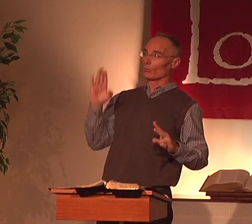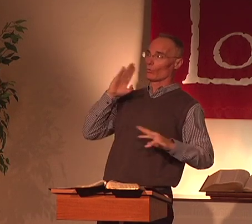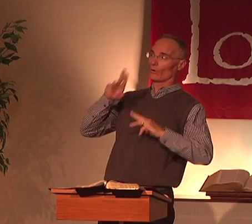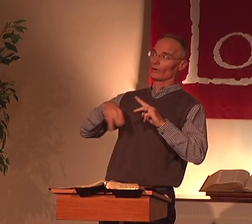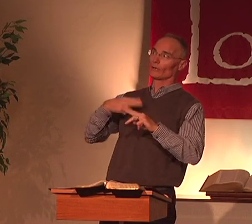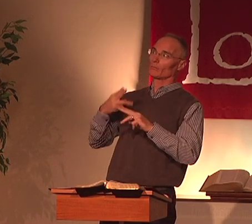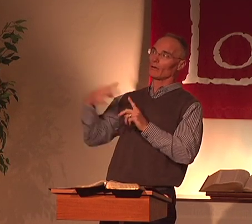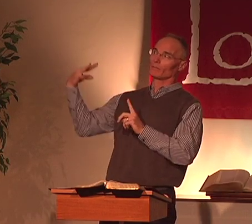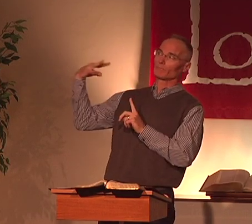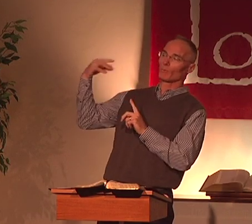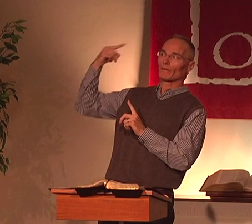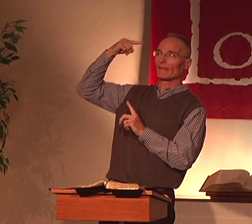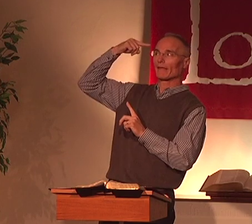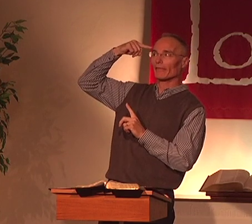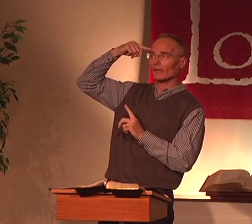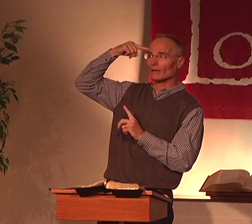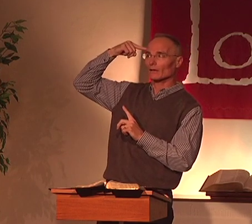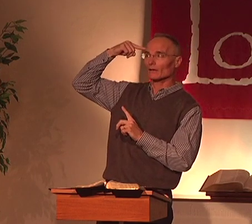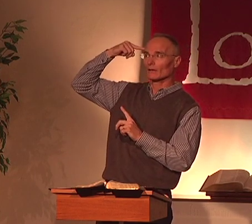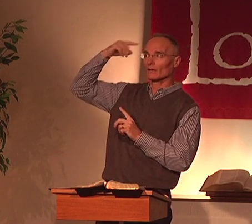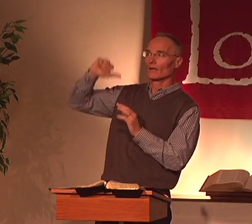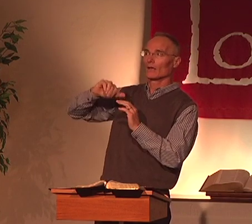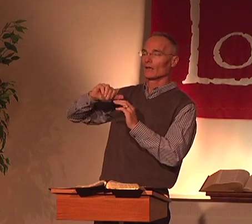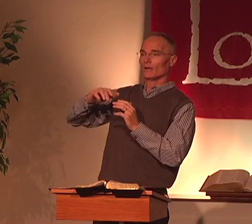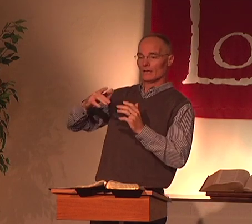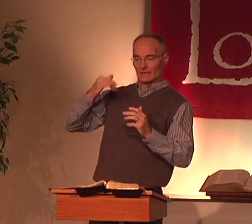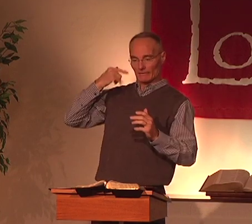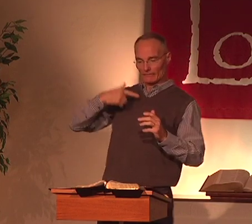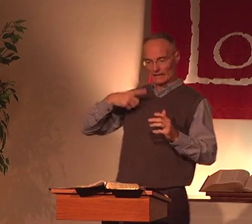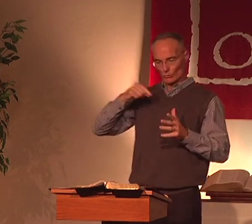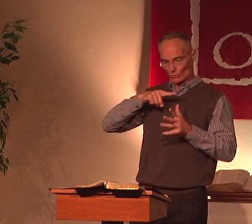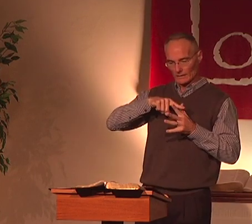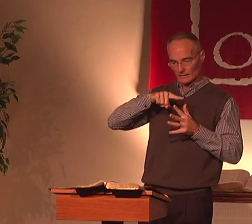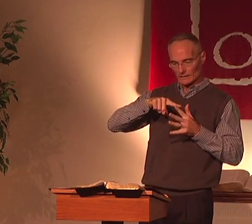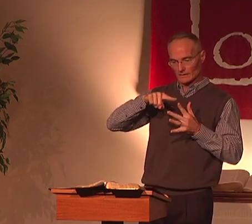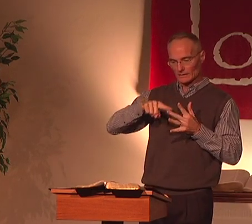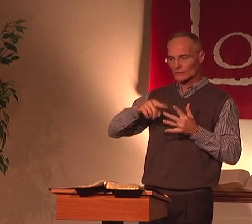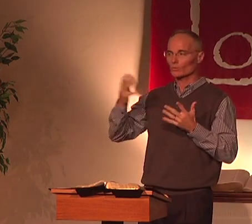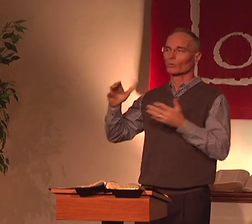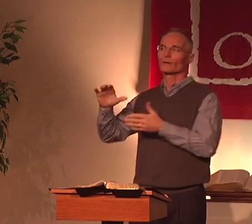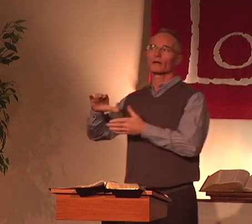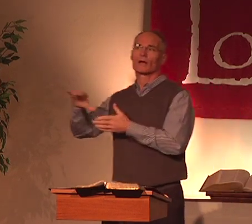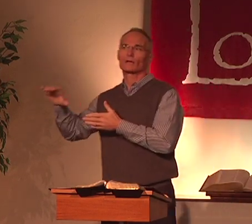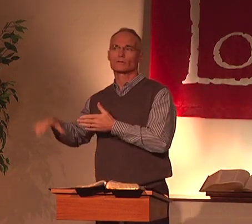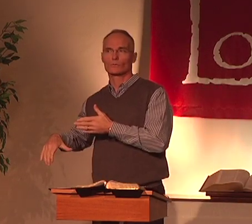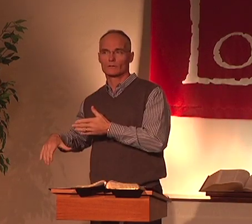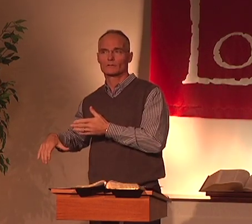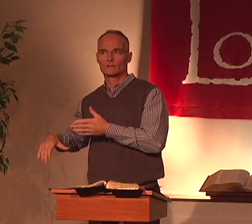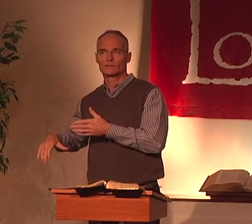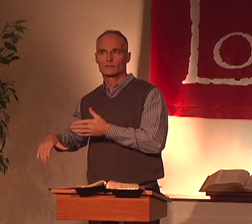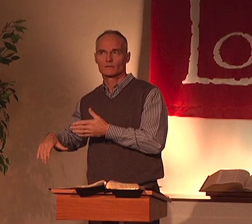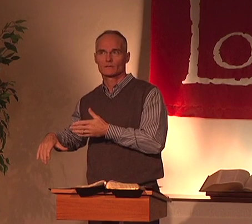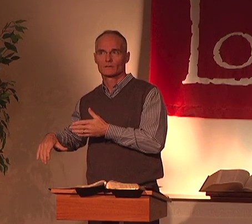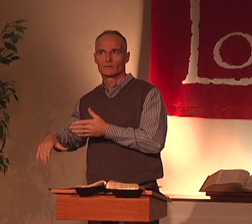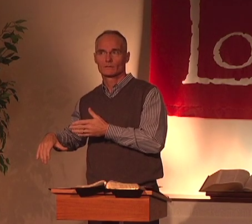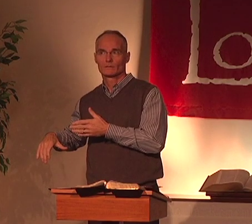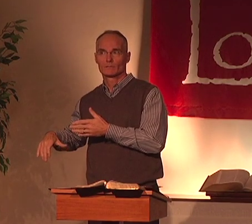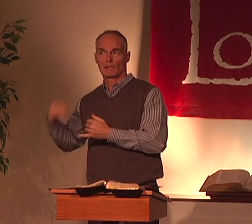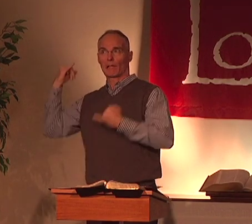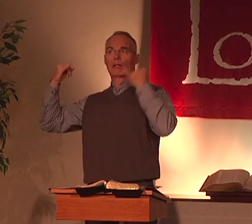Fearing people The world Their perception What are they Going to think of me If I do this This and this What are the Consequences going to be